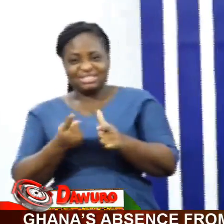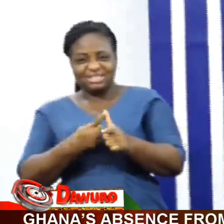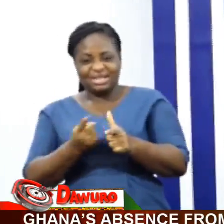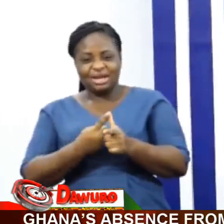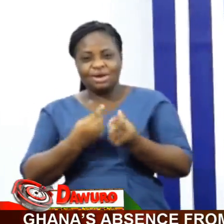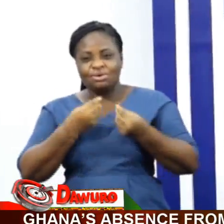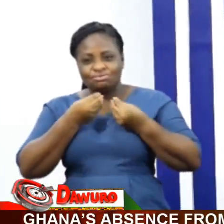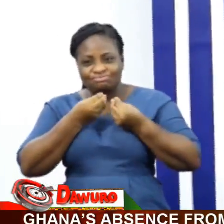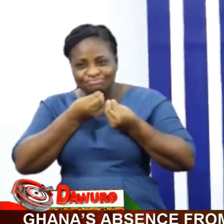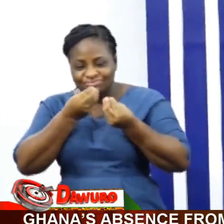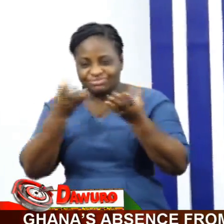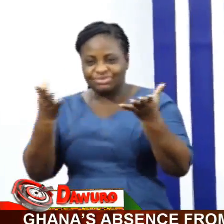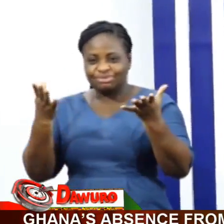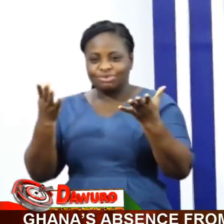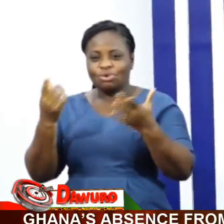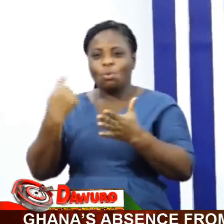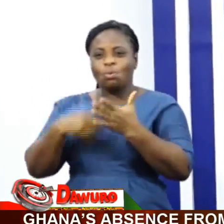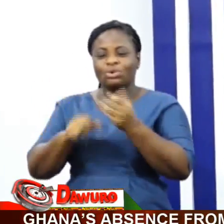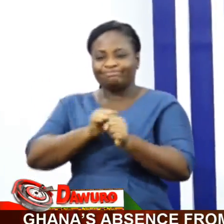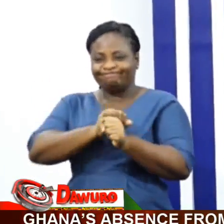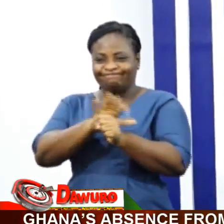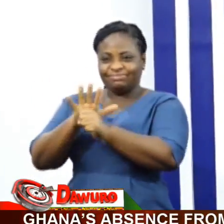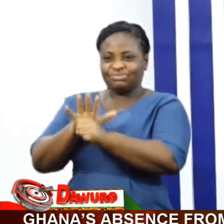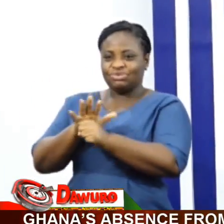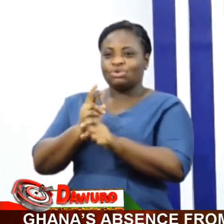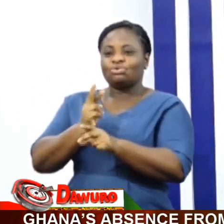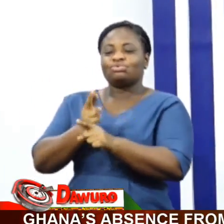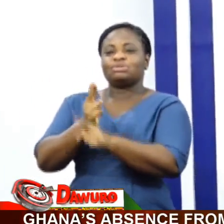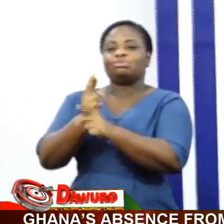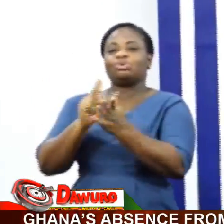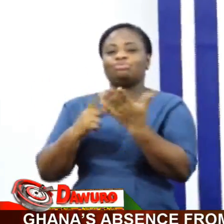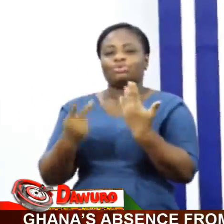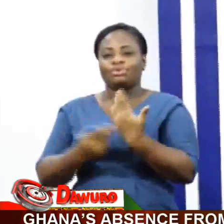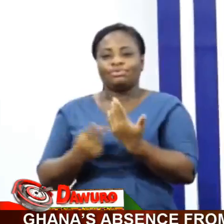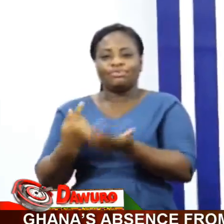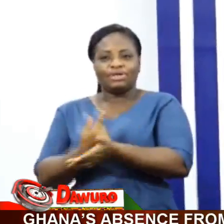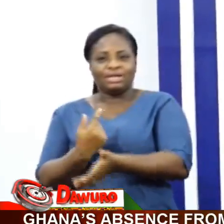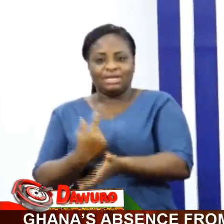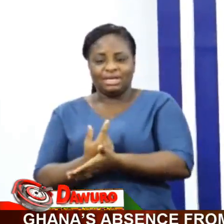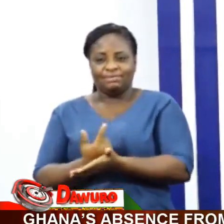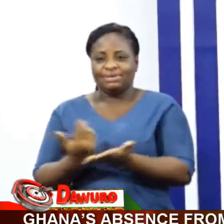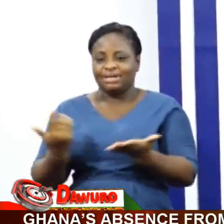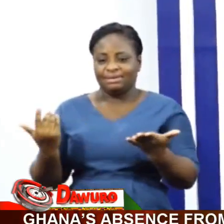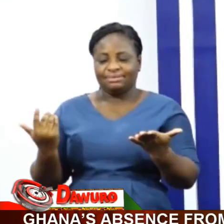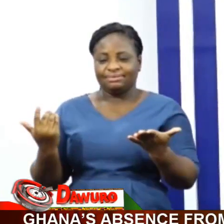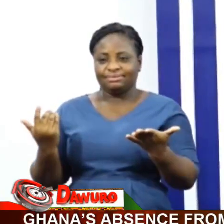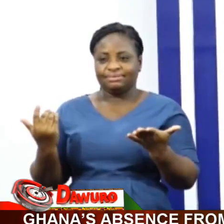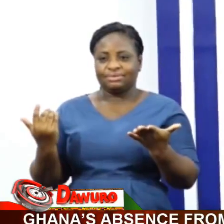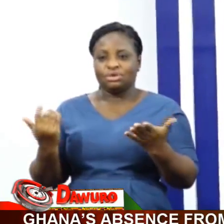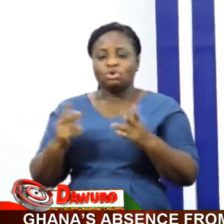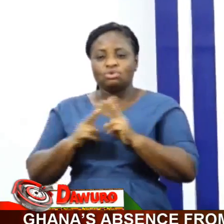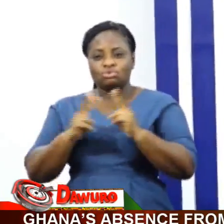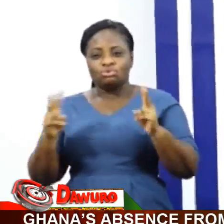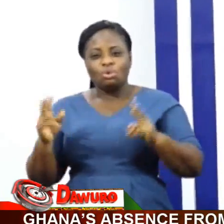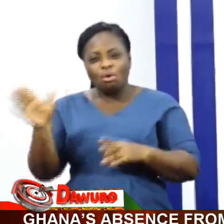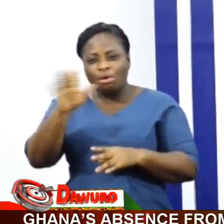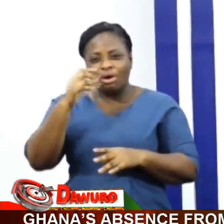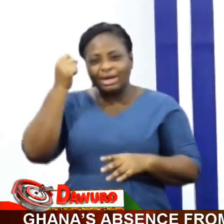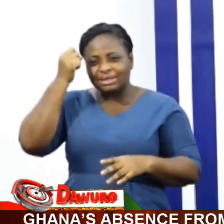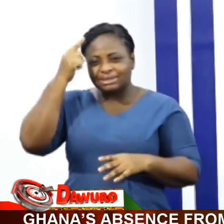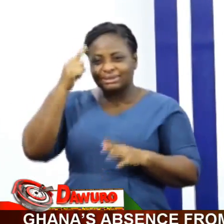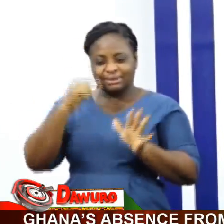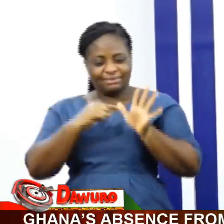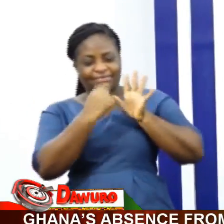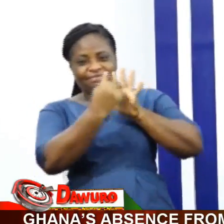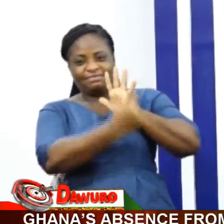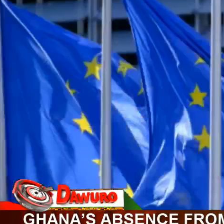you what the end. There are other people who have that they can't get So, we going to a good day.